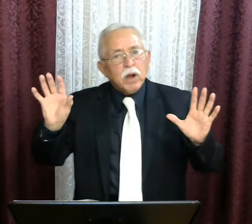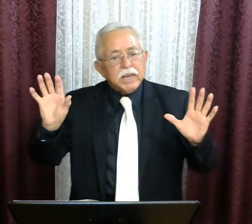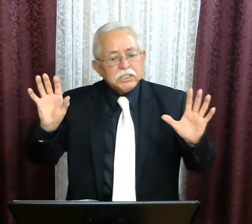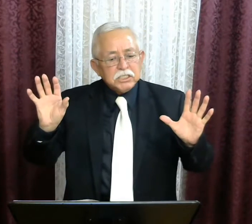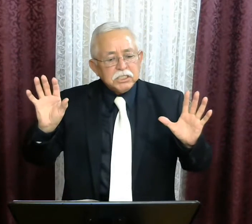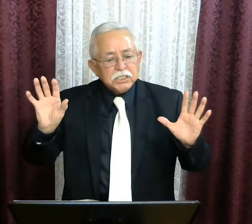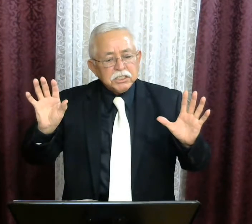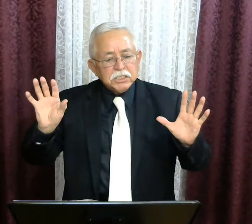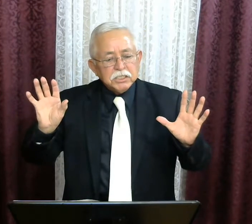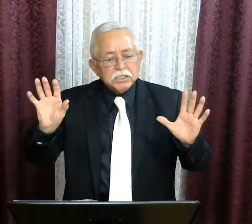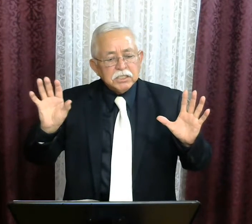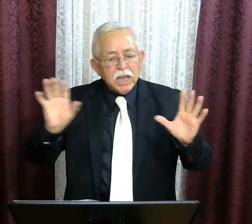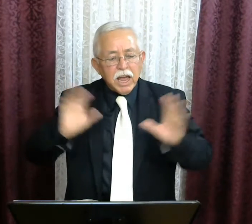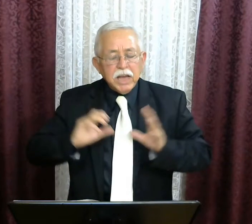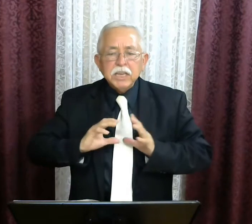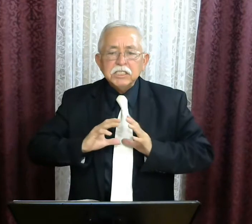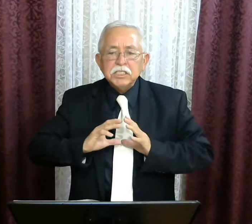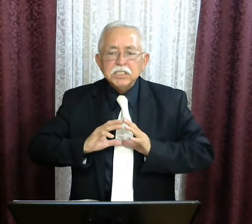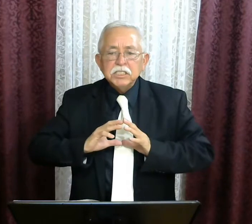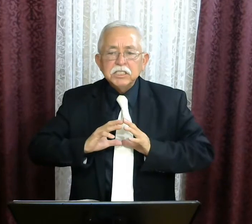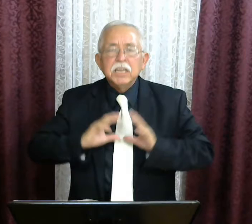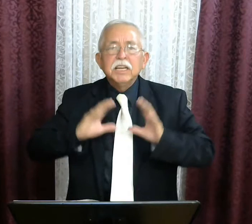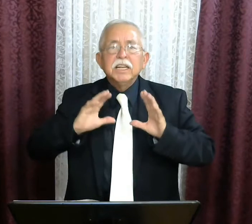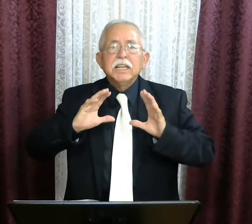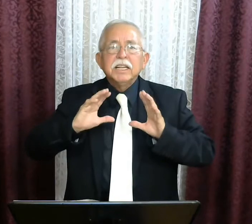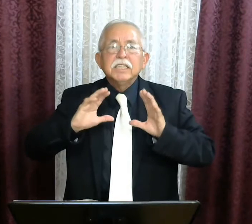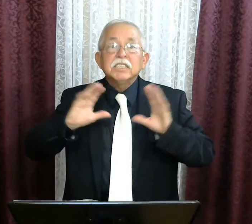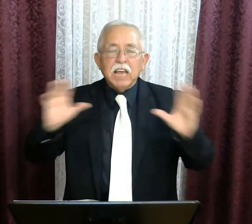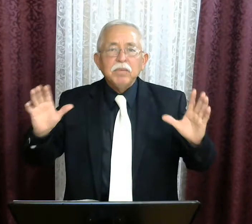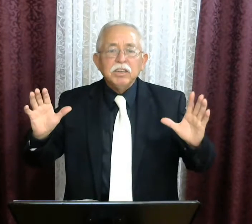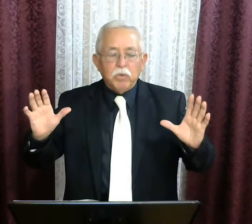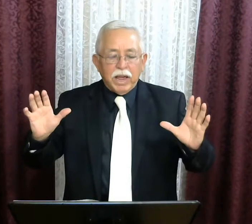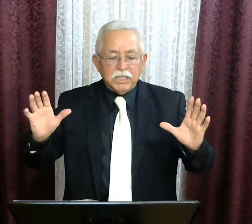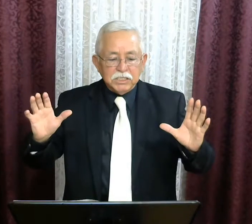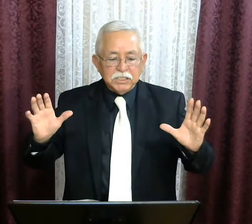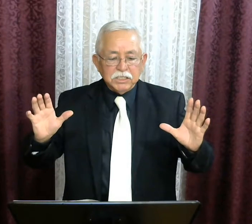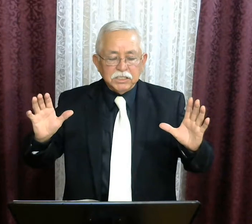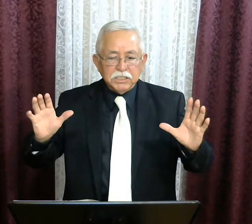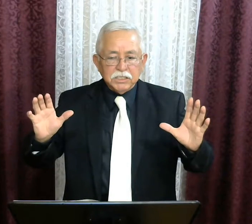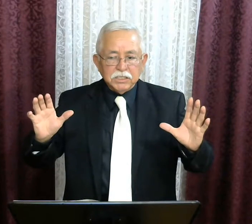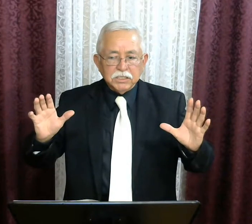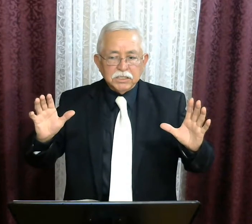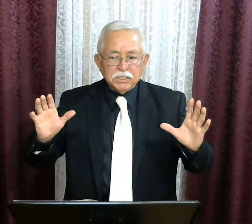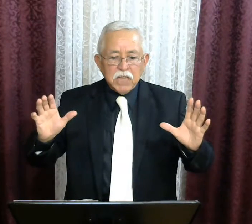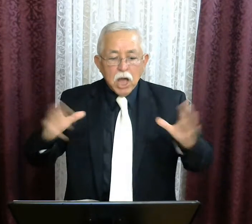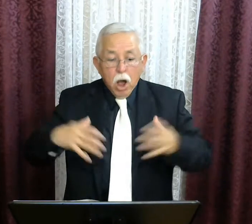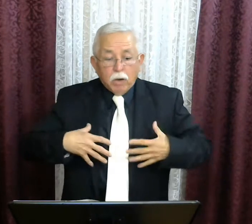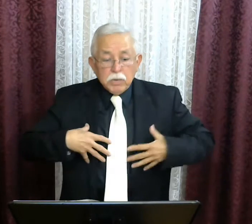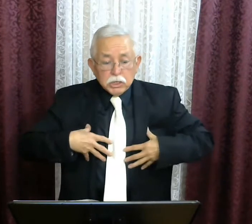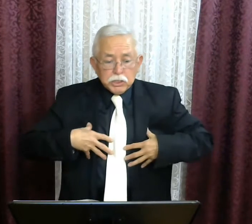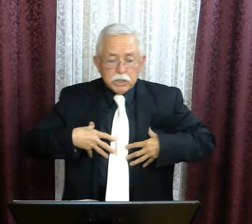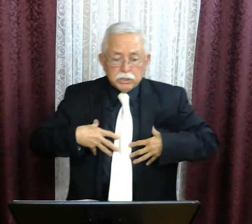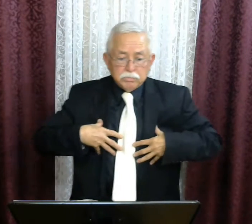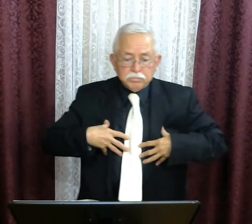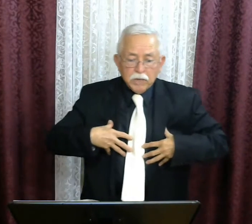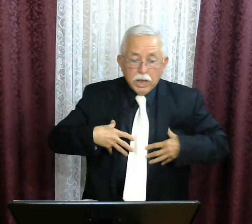Christ and His saving grace. Our mission is